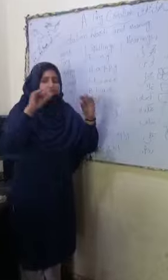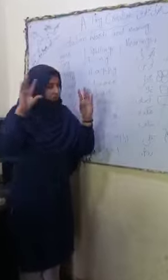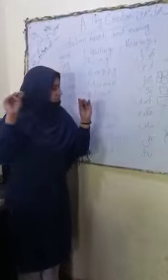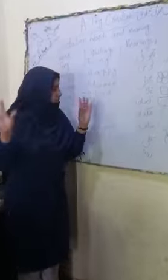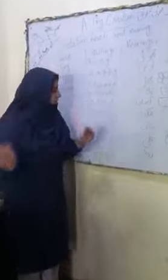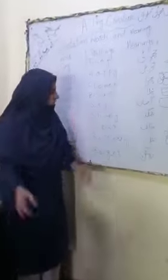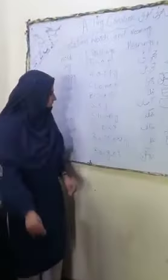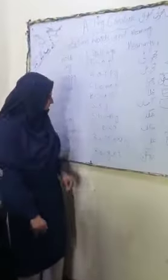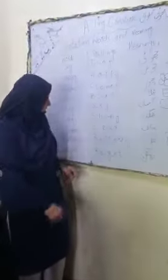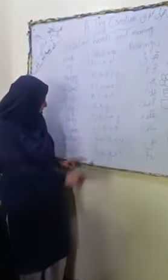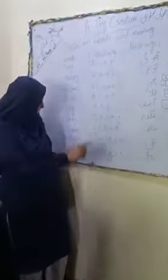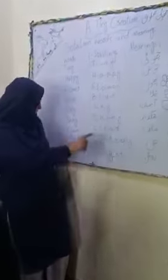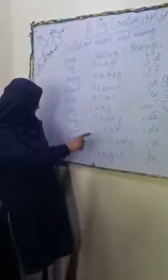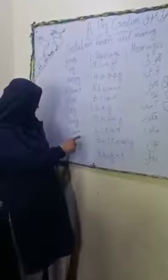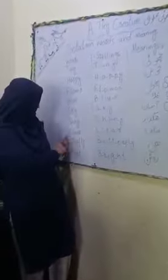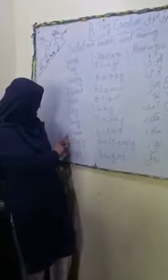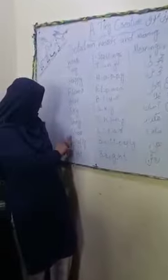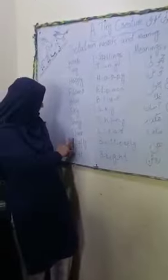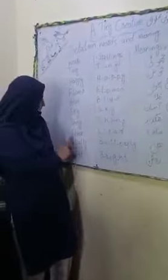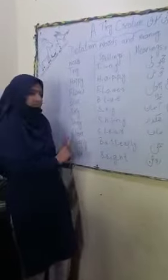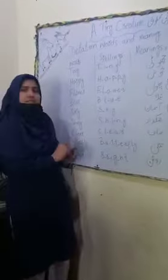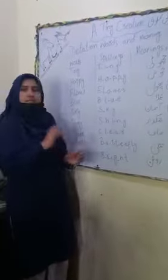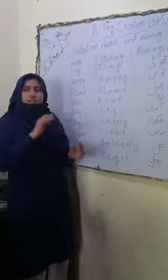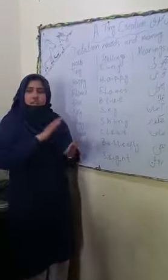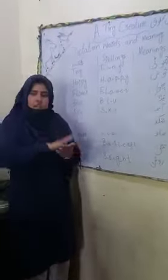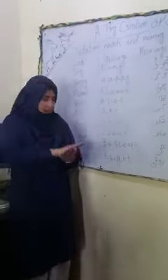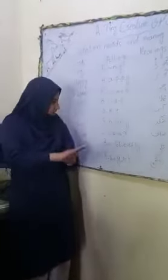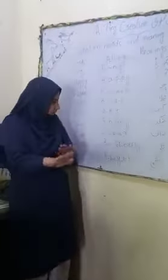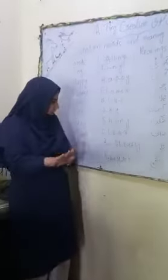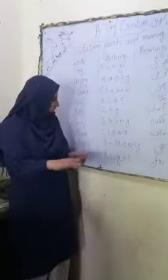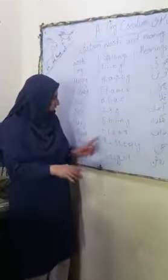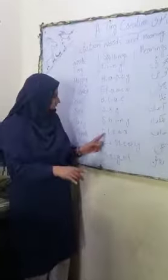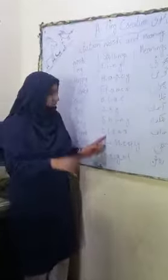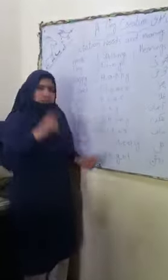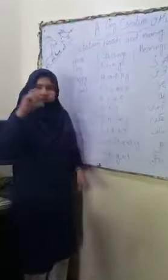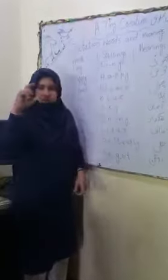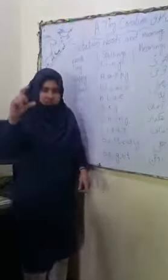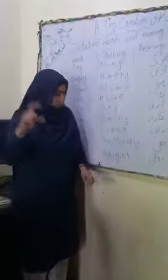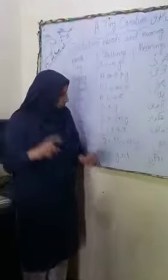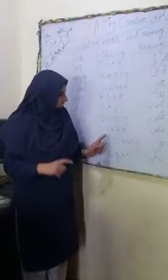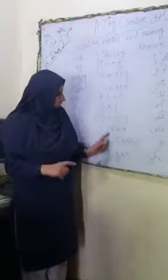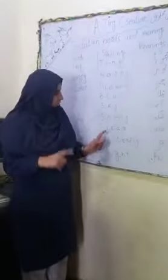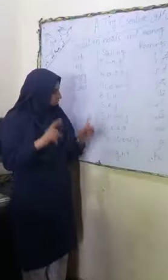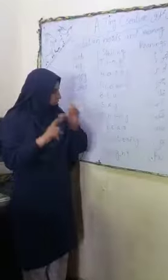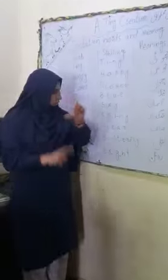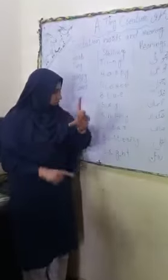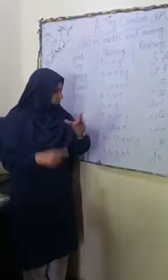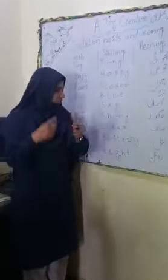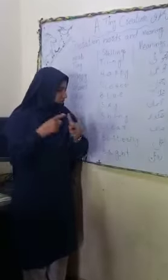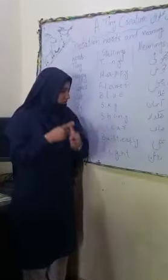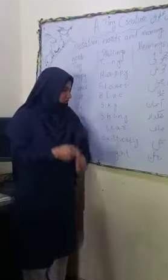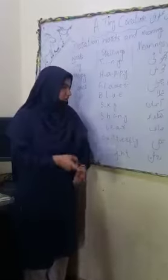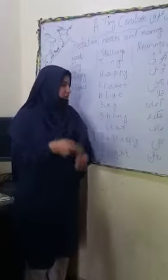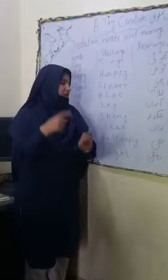chamakdar, clear, clear, C, L, E,